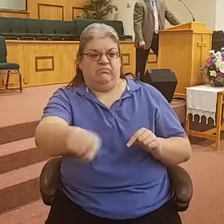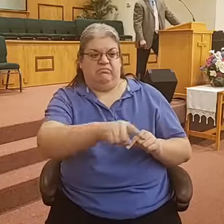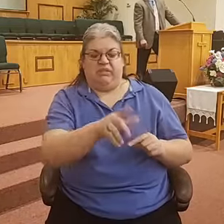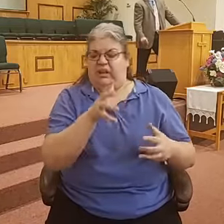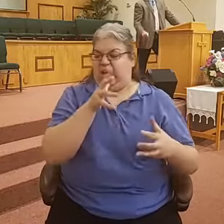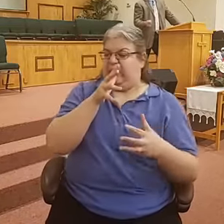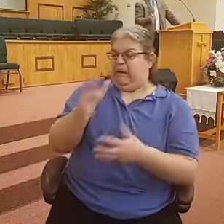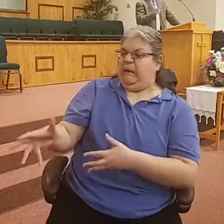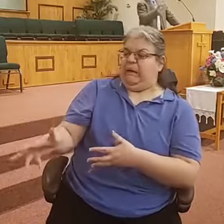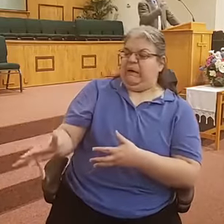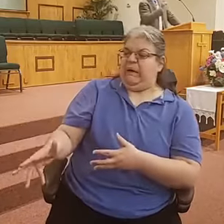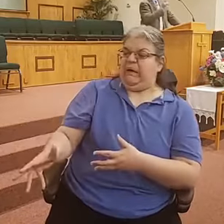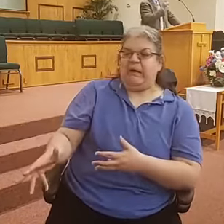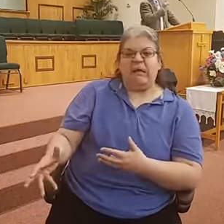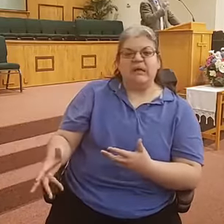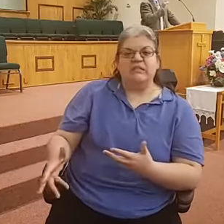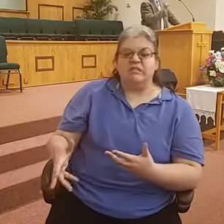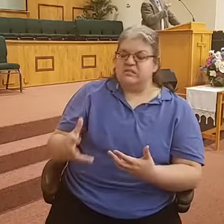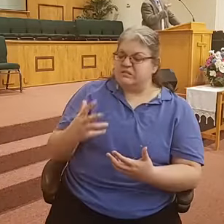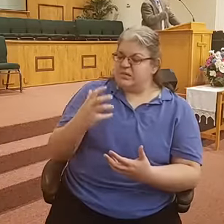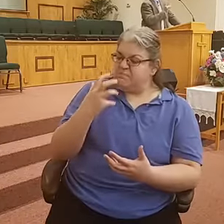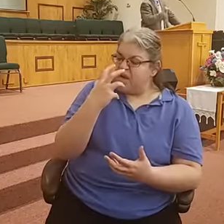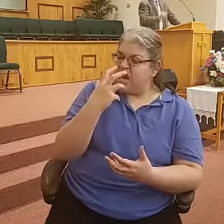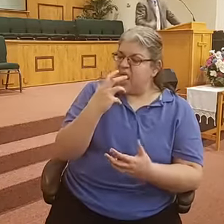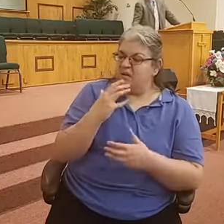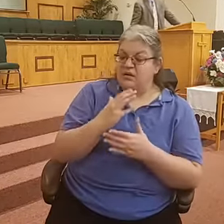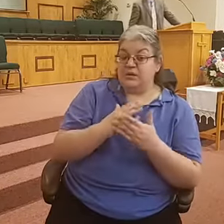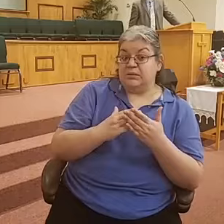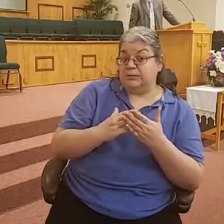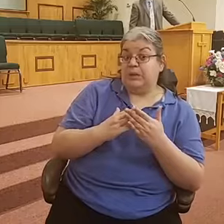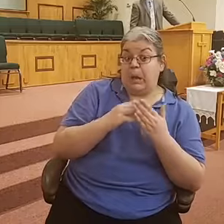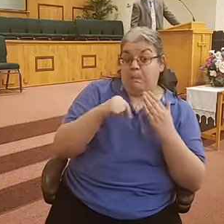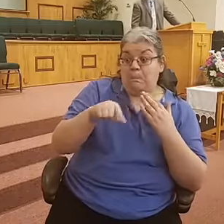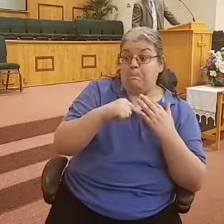they're willing to, first of all, some of them are willing to kill him.